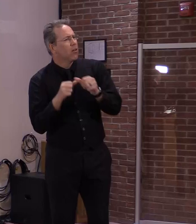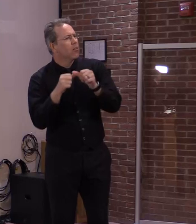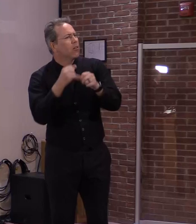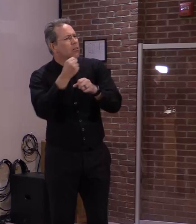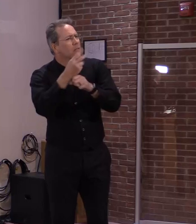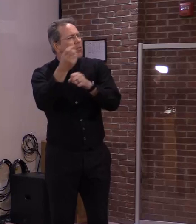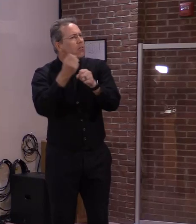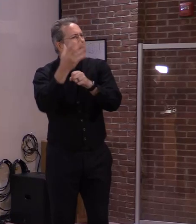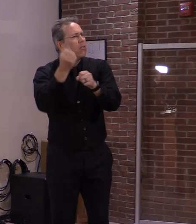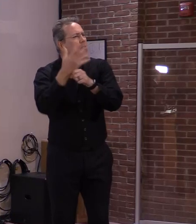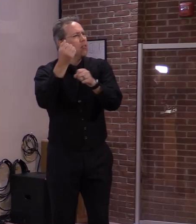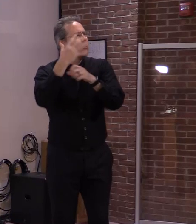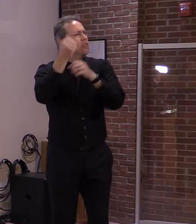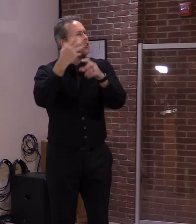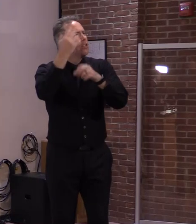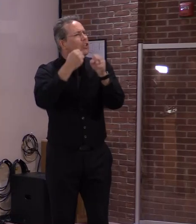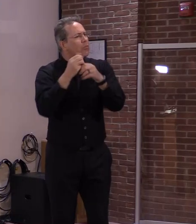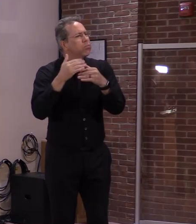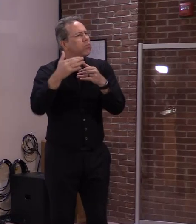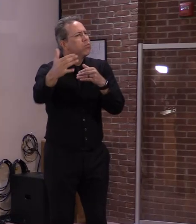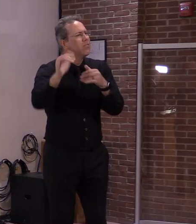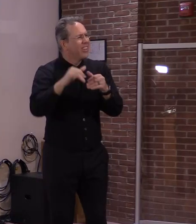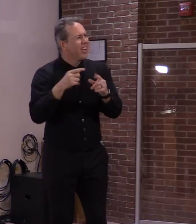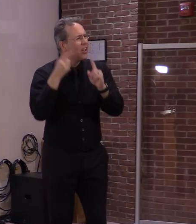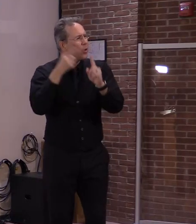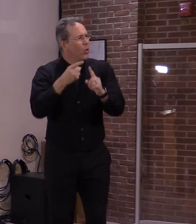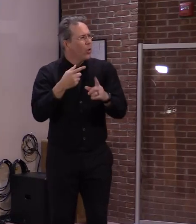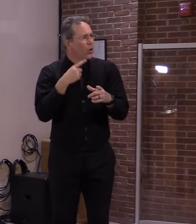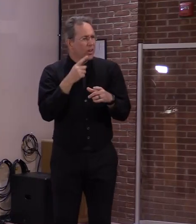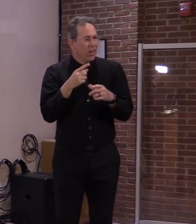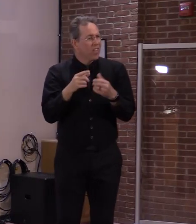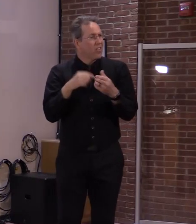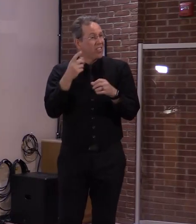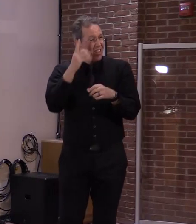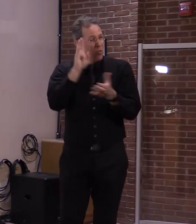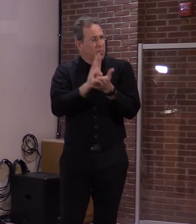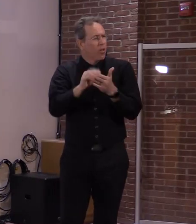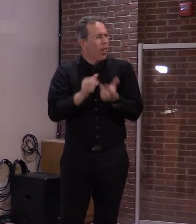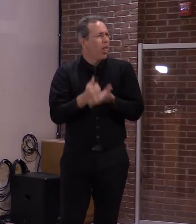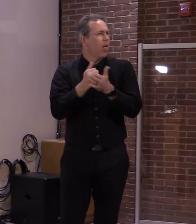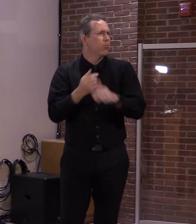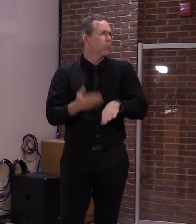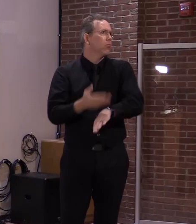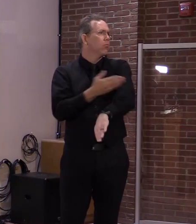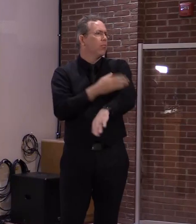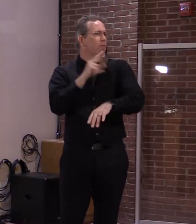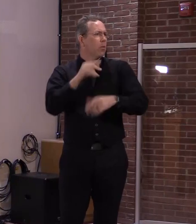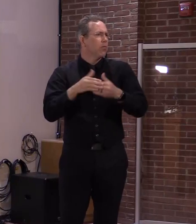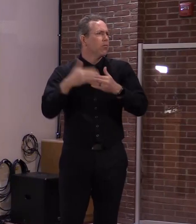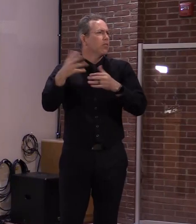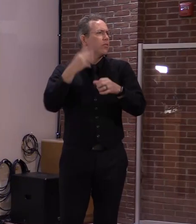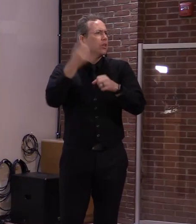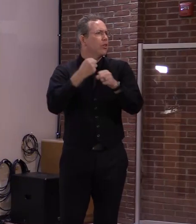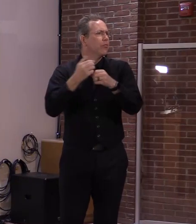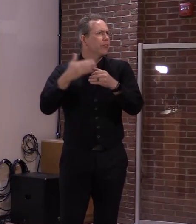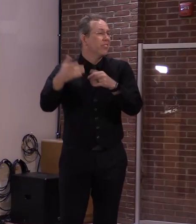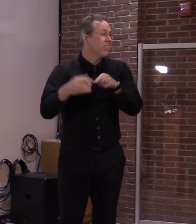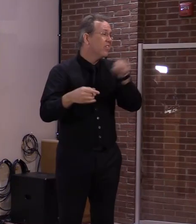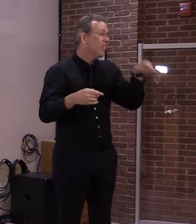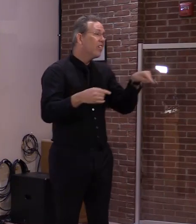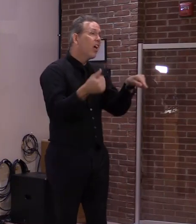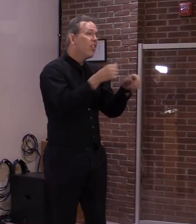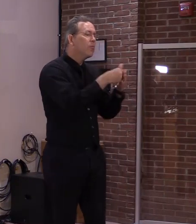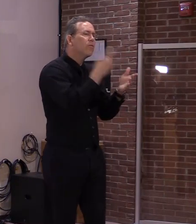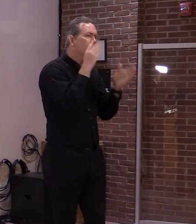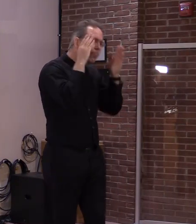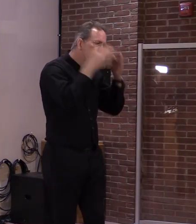long time. And we have this once in a lifetime opportunity to use this money wisely and invest